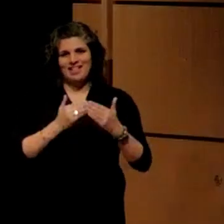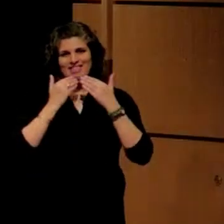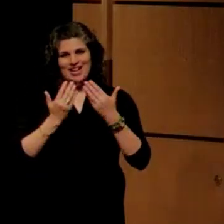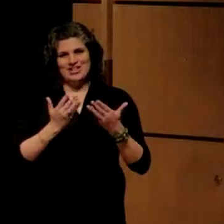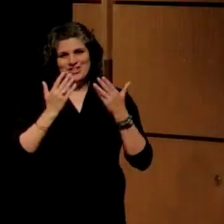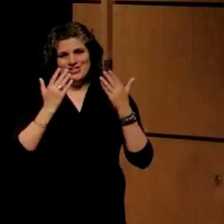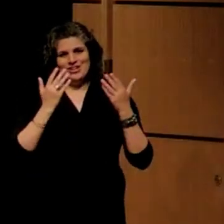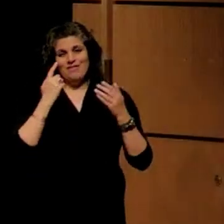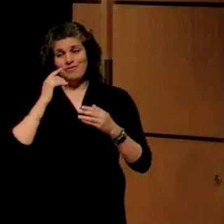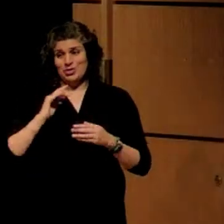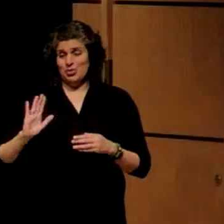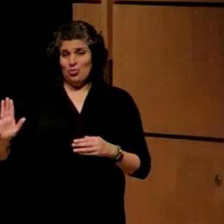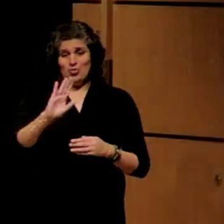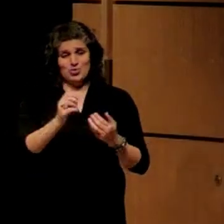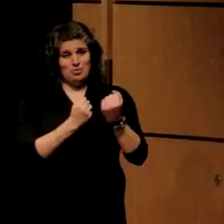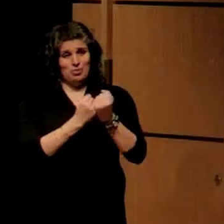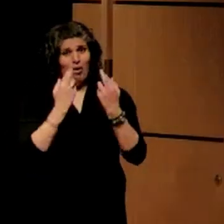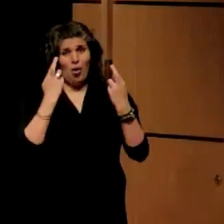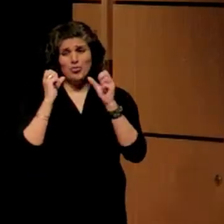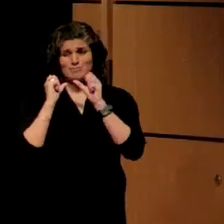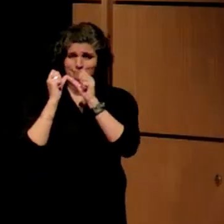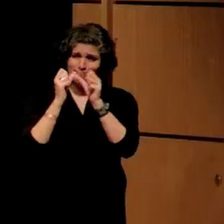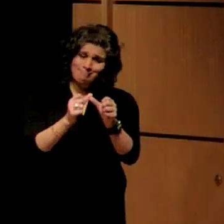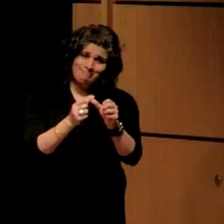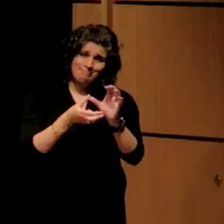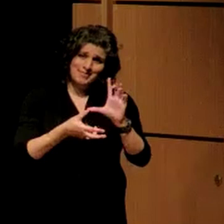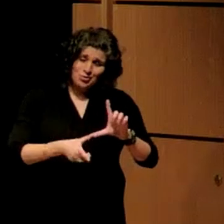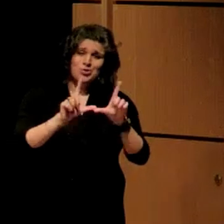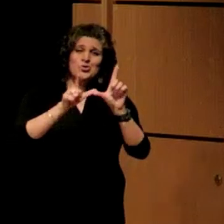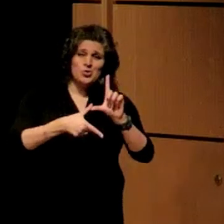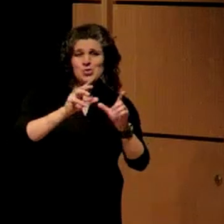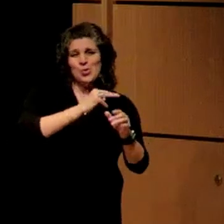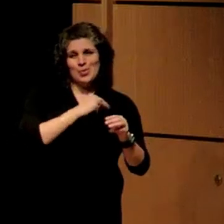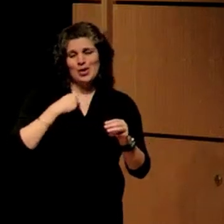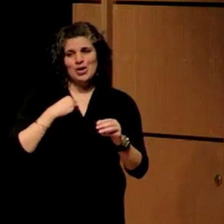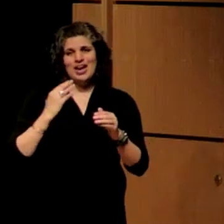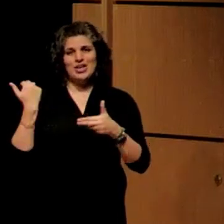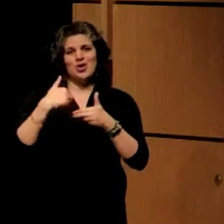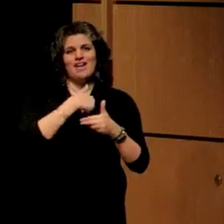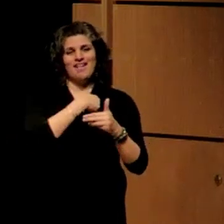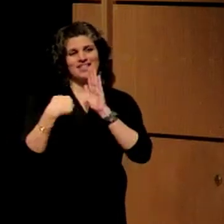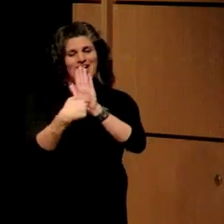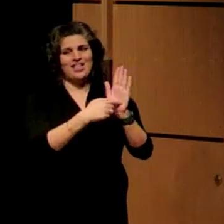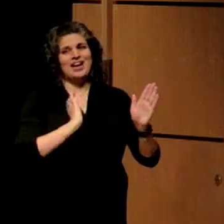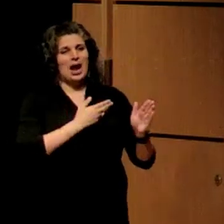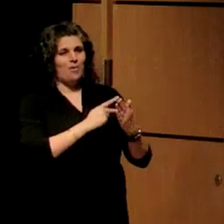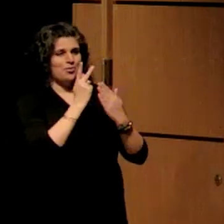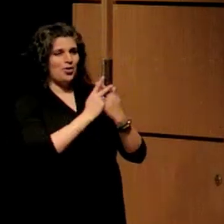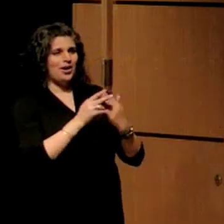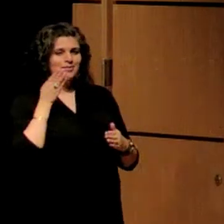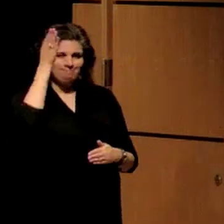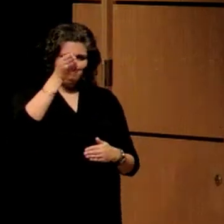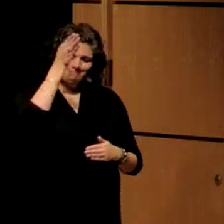again, our members, for your support. I hope that you will continue to renew your memberships and join us in the galleries and at our programs in the months